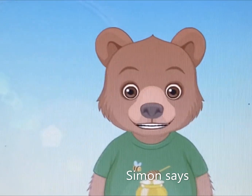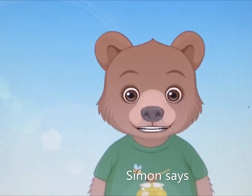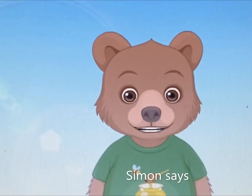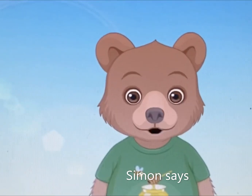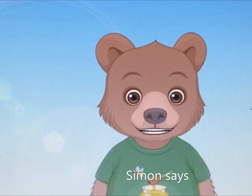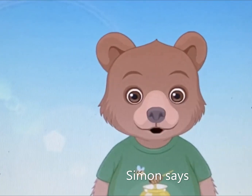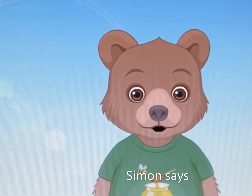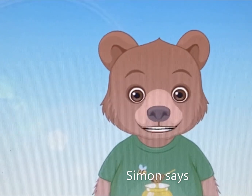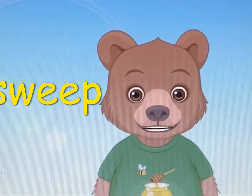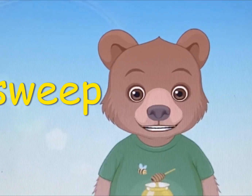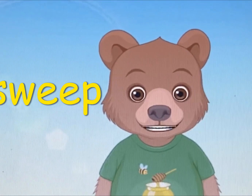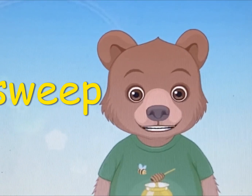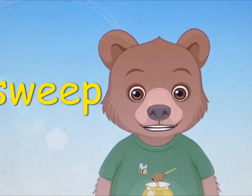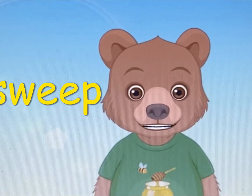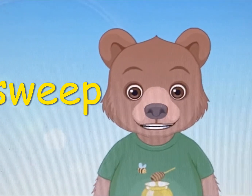Simon says, sweep.